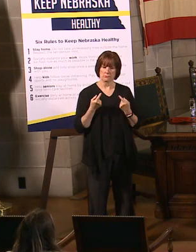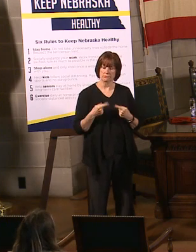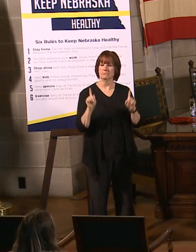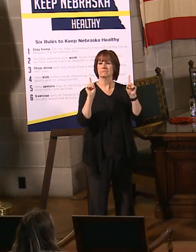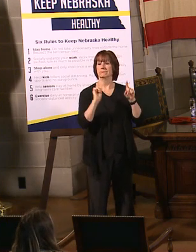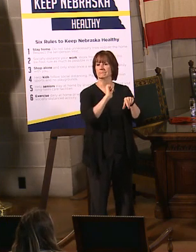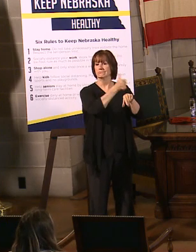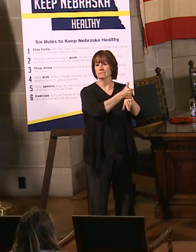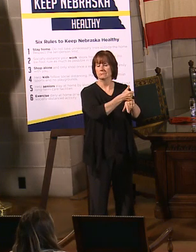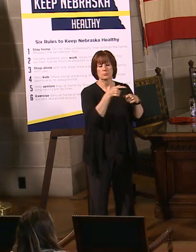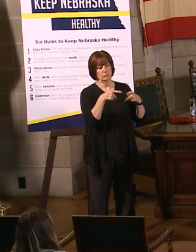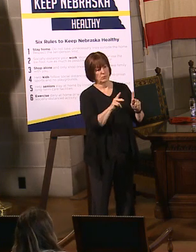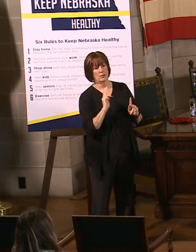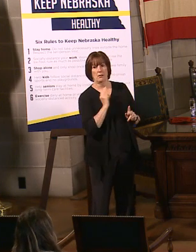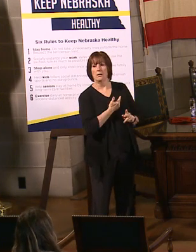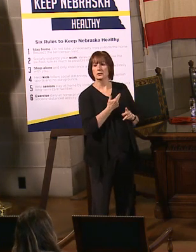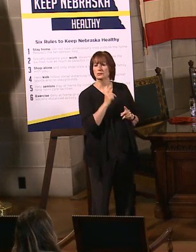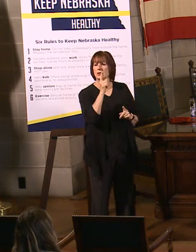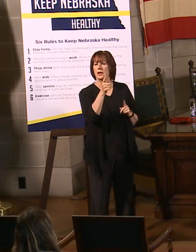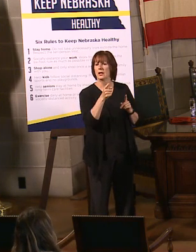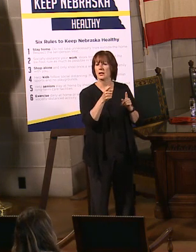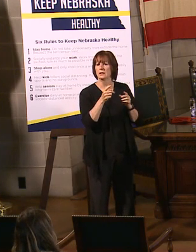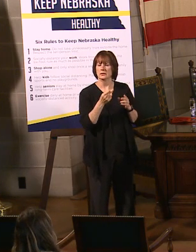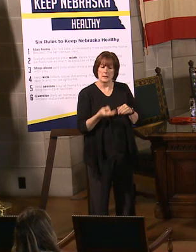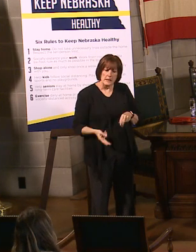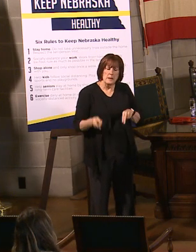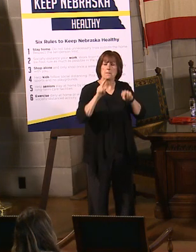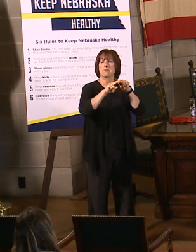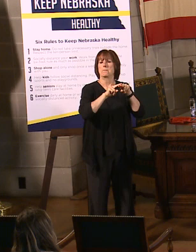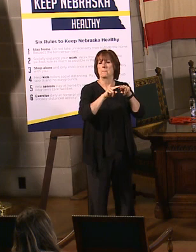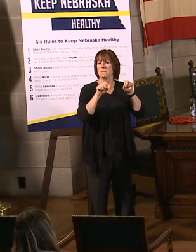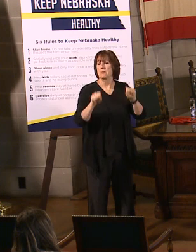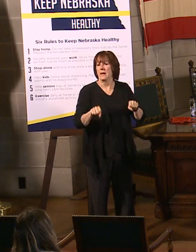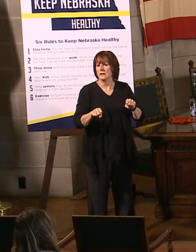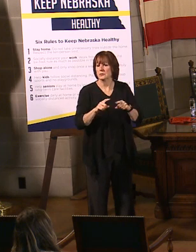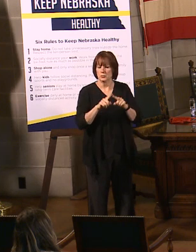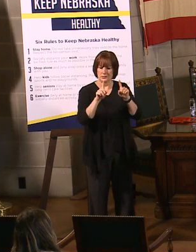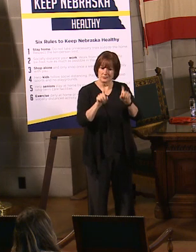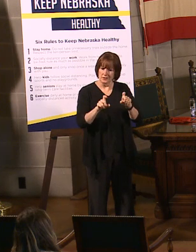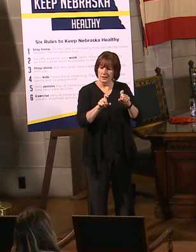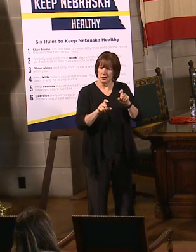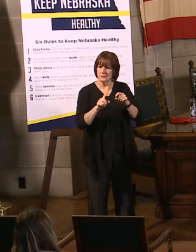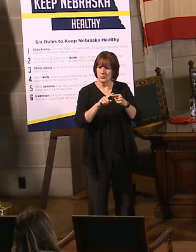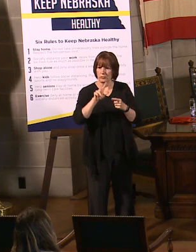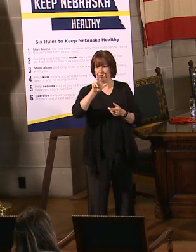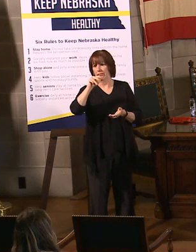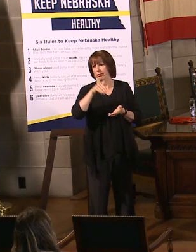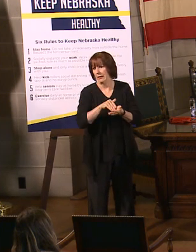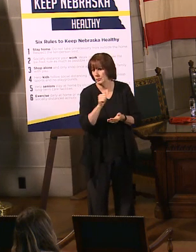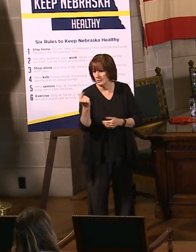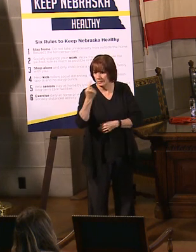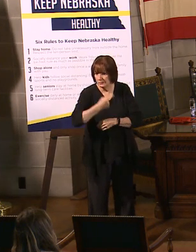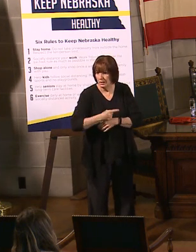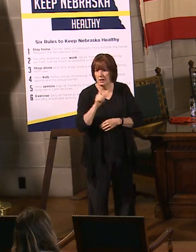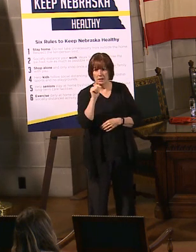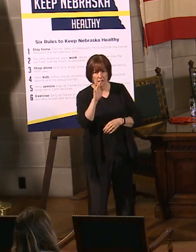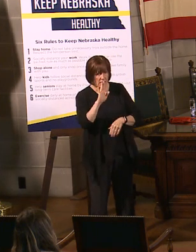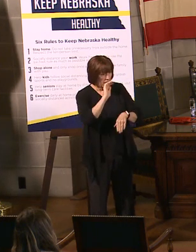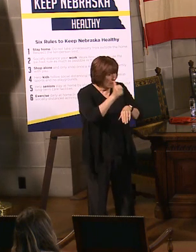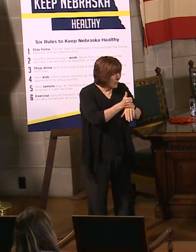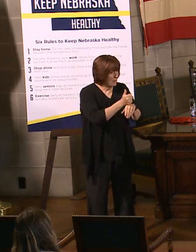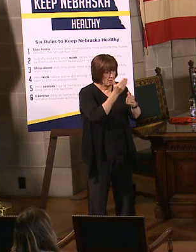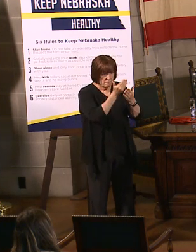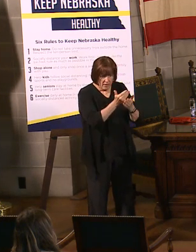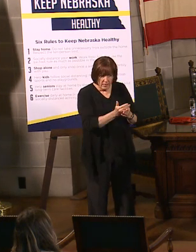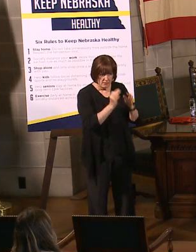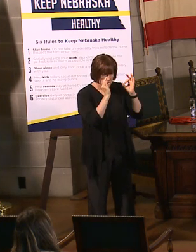This is going to allow us to really greatly expand our capacity up to that 3,000 tests a day. We've got our lab set up, it's all validated, we got our testing set